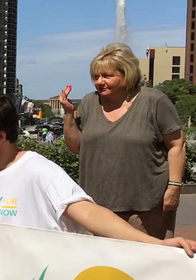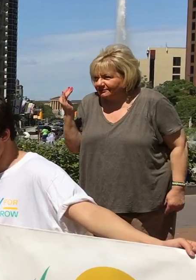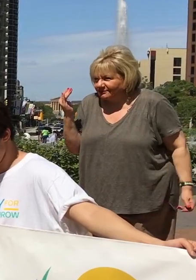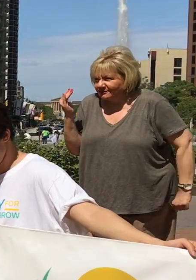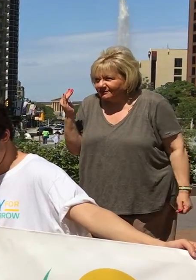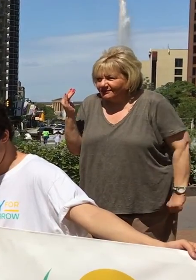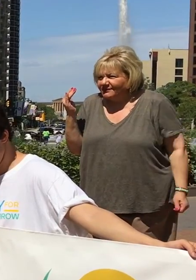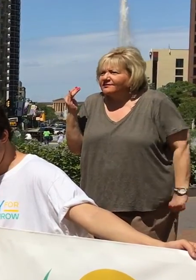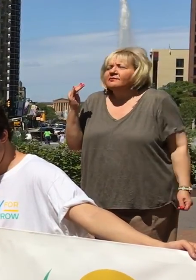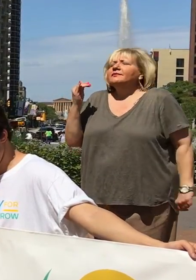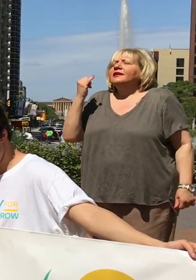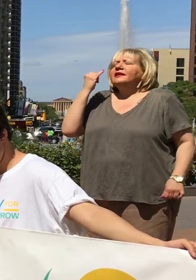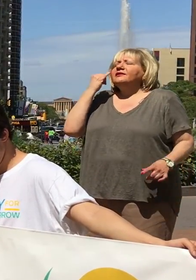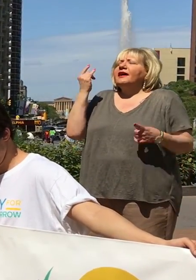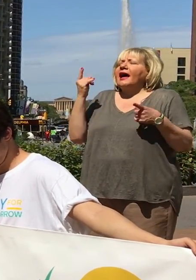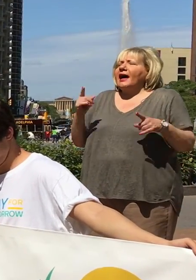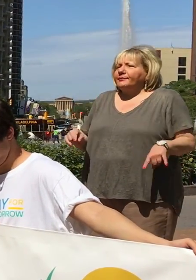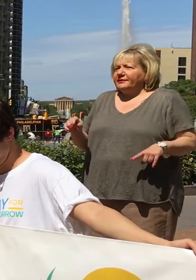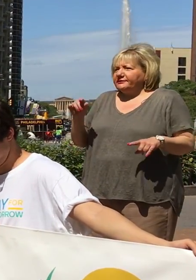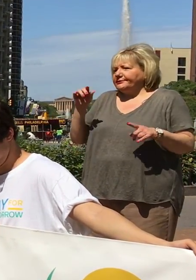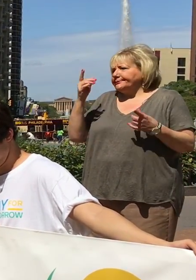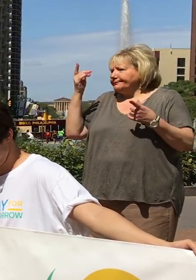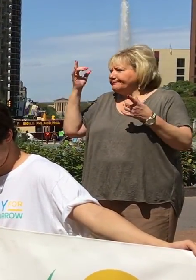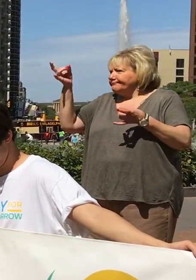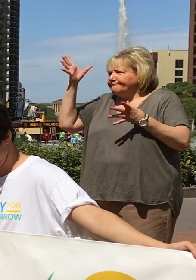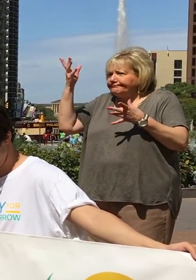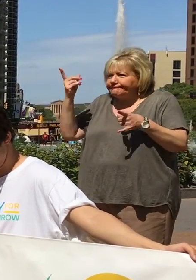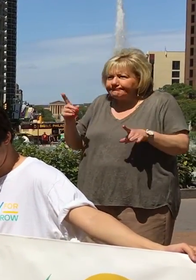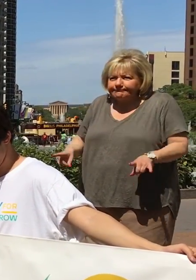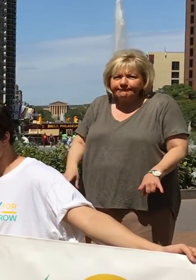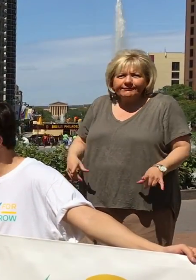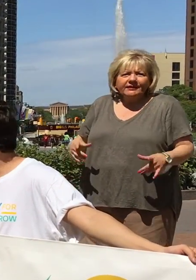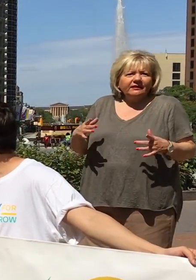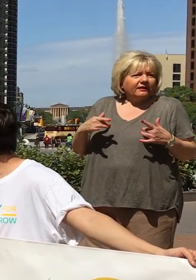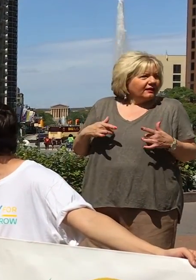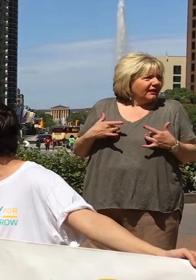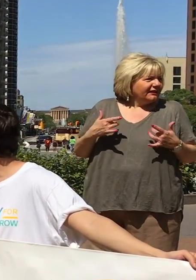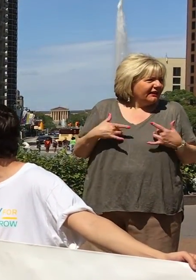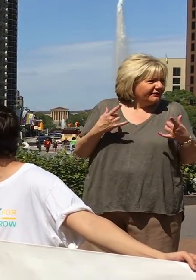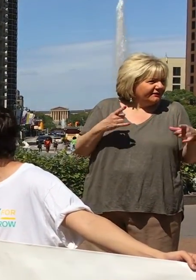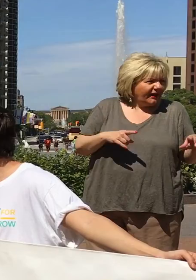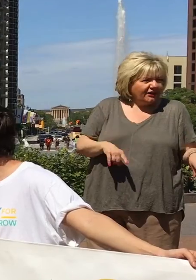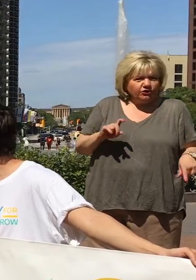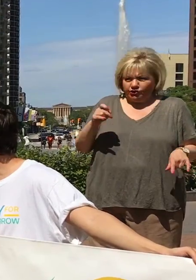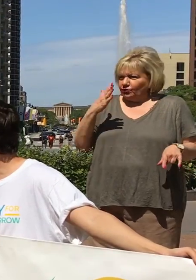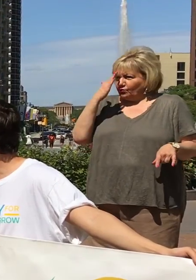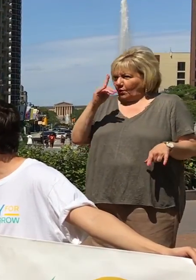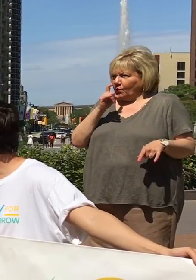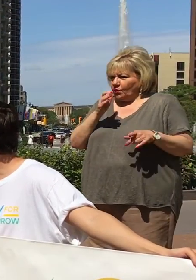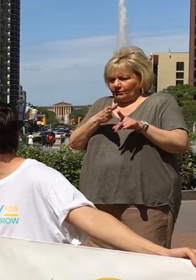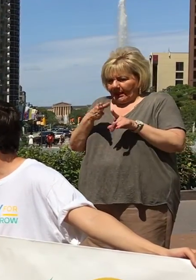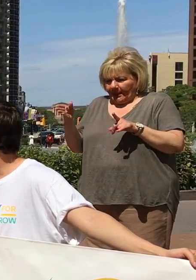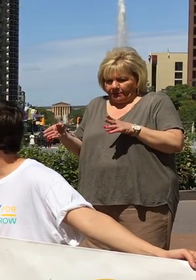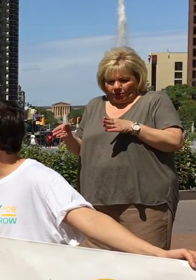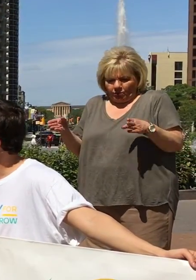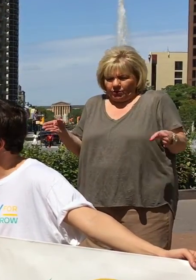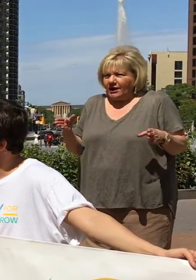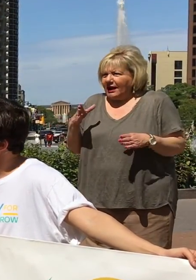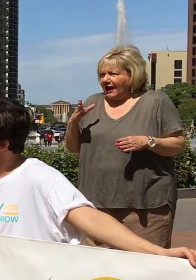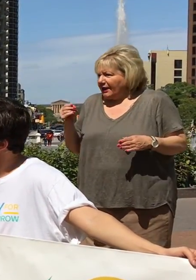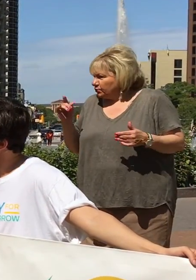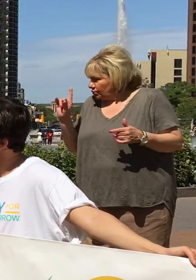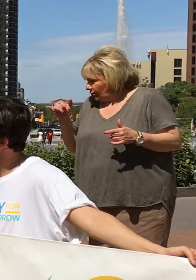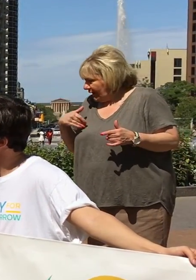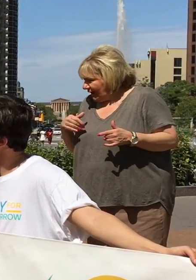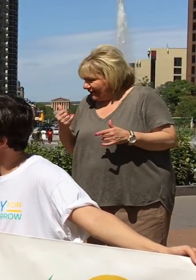there is a disaster, if there is a event that happens, you need to know who your neighbor is and you need to know what issues they